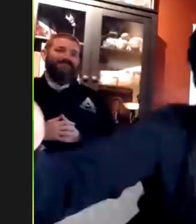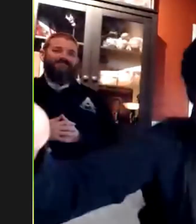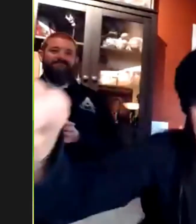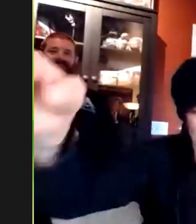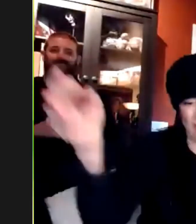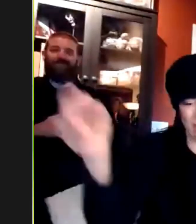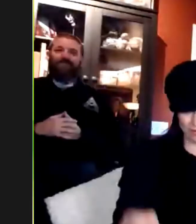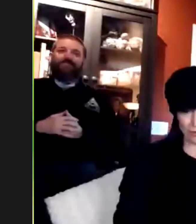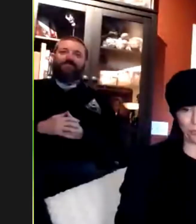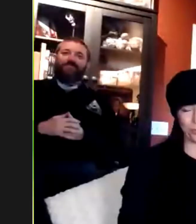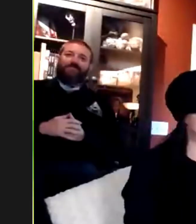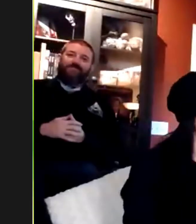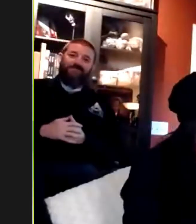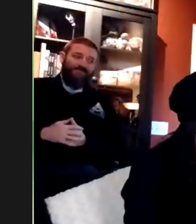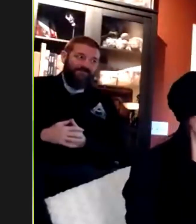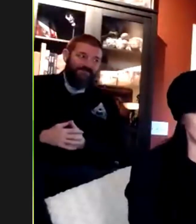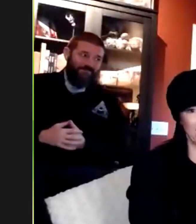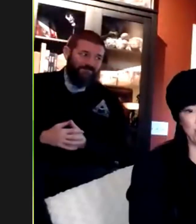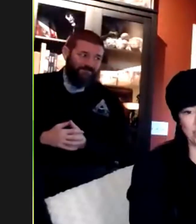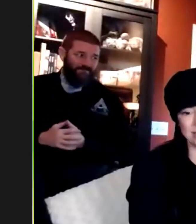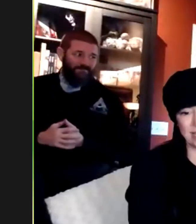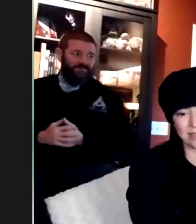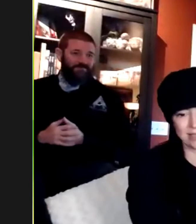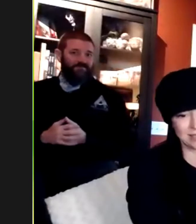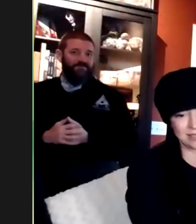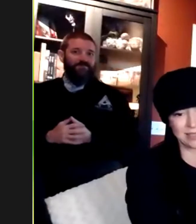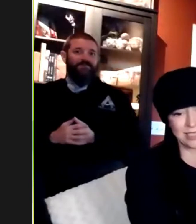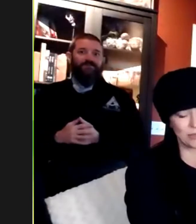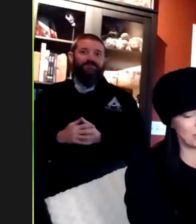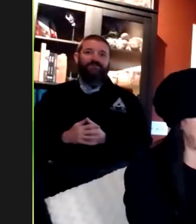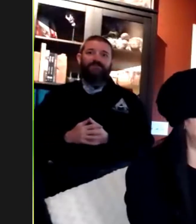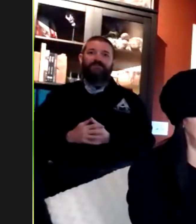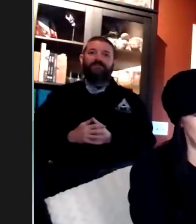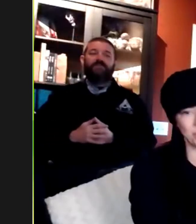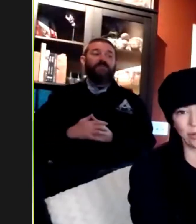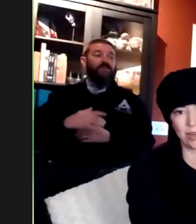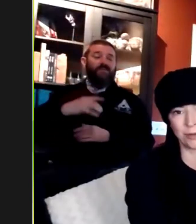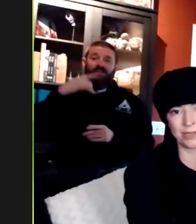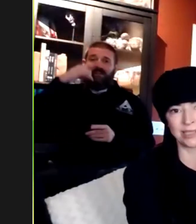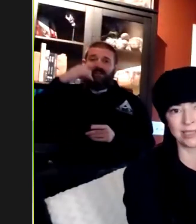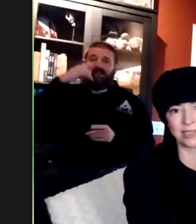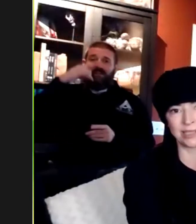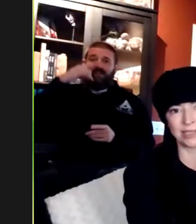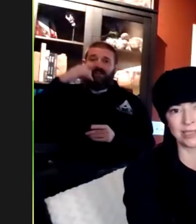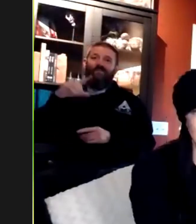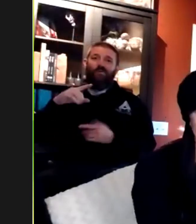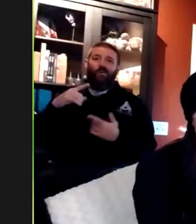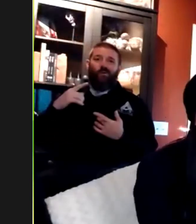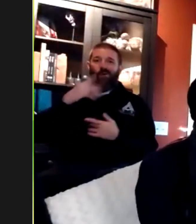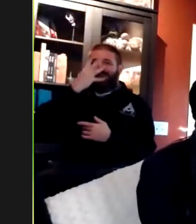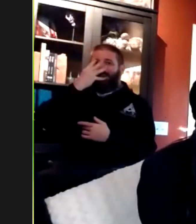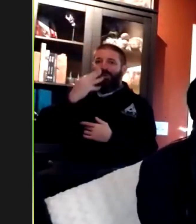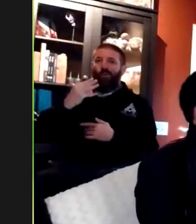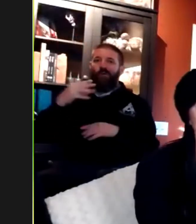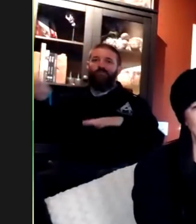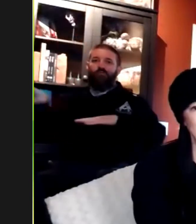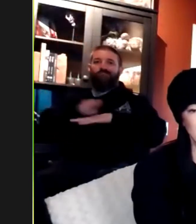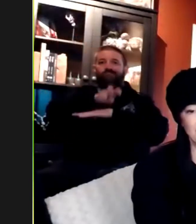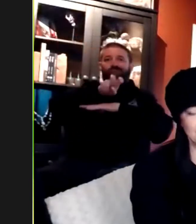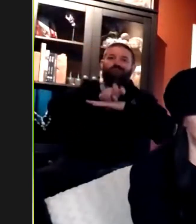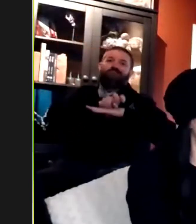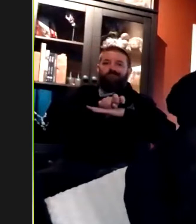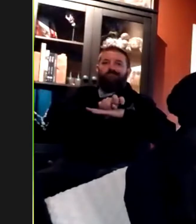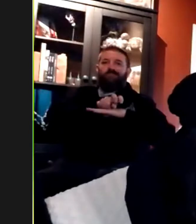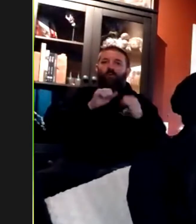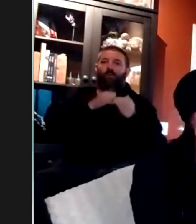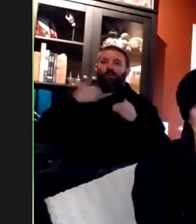know a lot about wolf dogs and such, is that this, to have him so calm on the couch, living in the house with us, even with